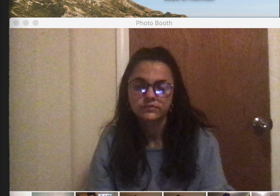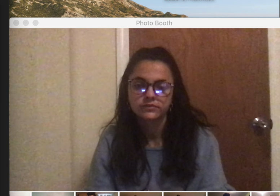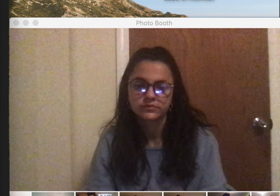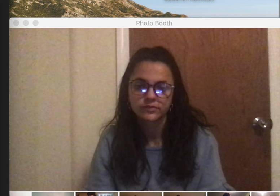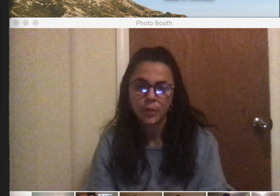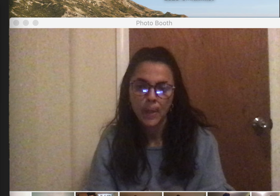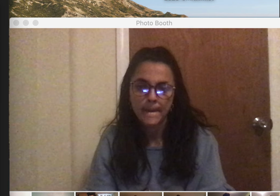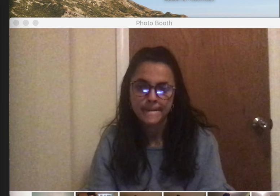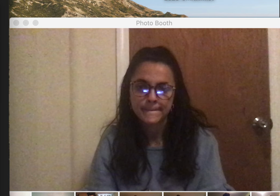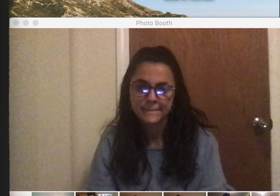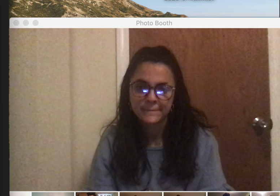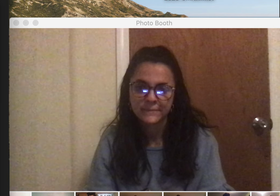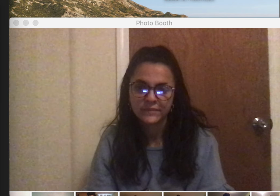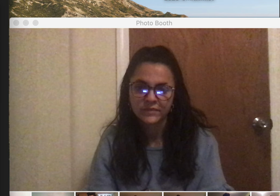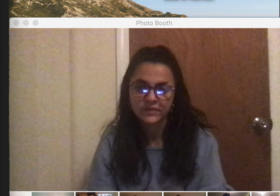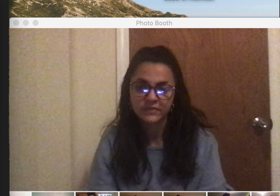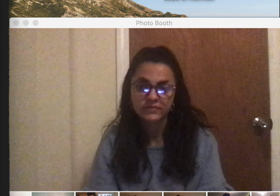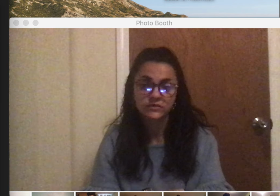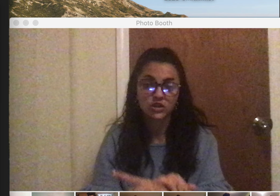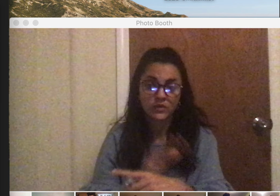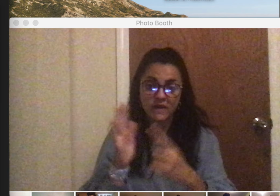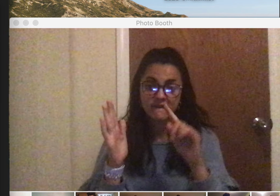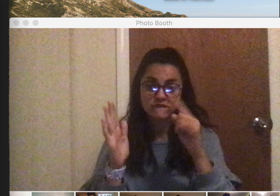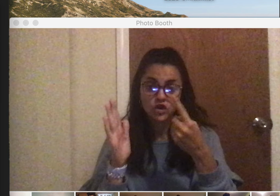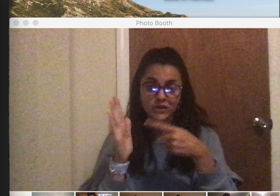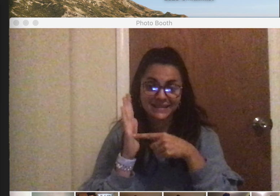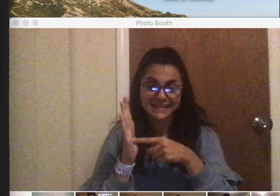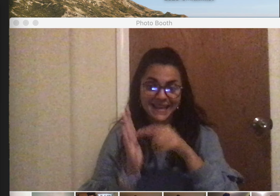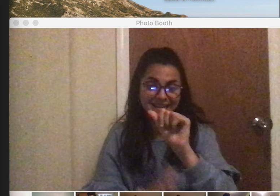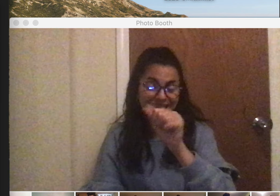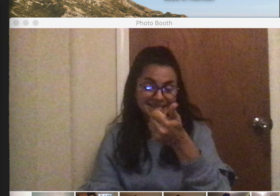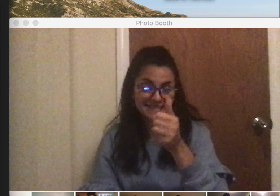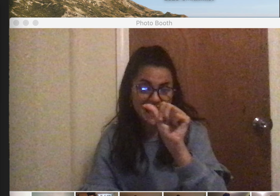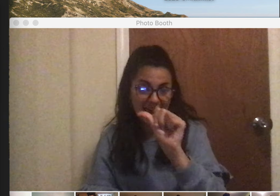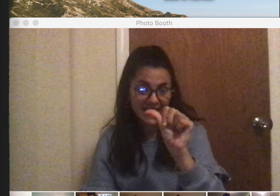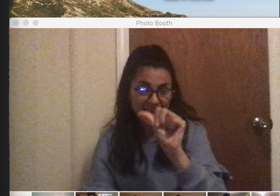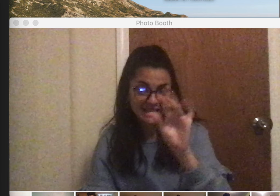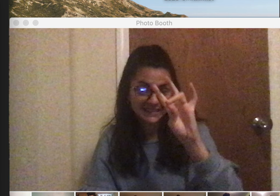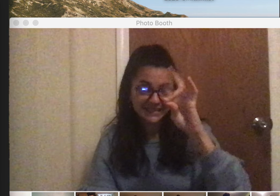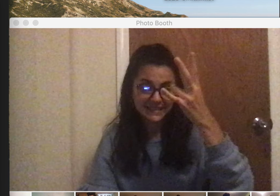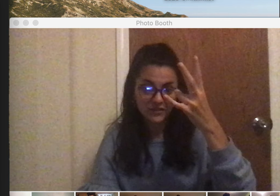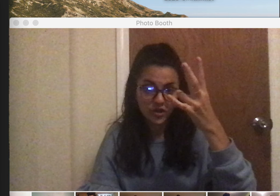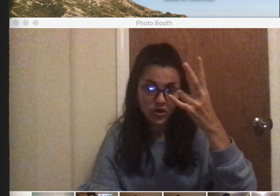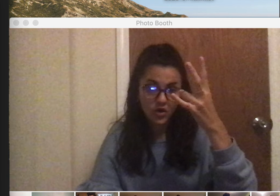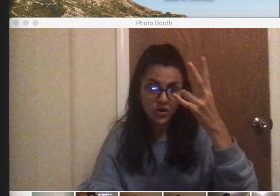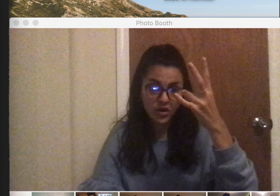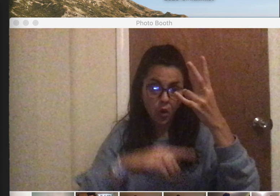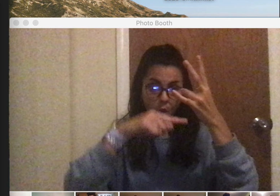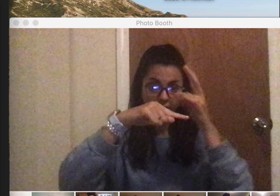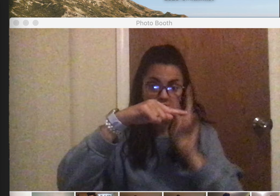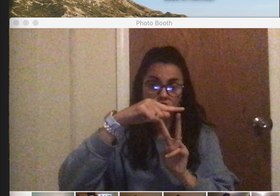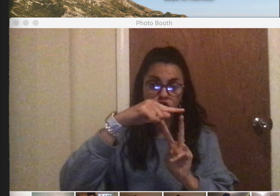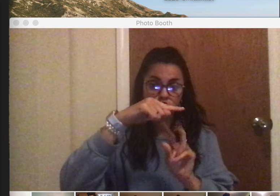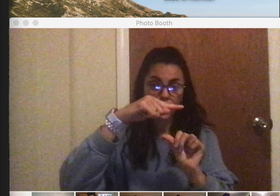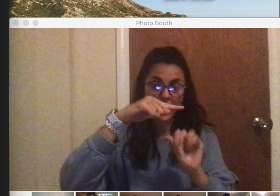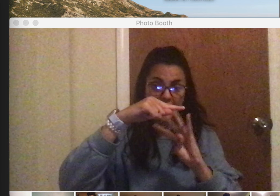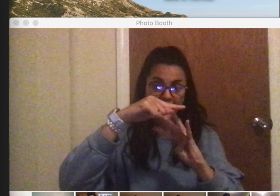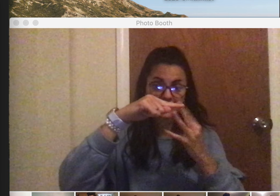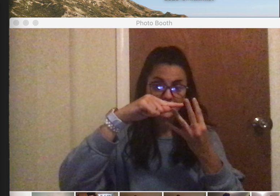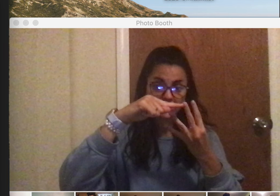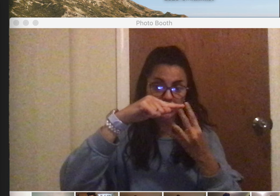We're going to have 10a to the 7th over 2a to the 4th. So again, the coefficients are the 10 and the